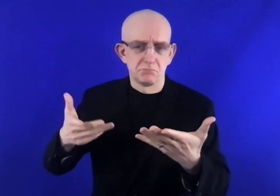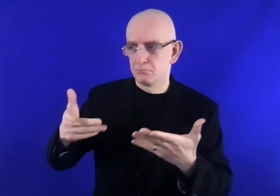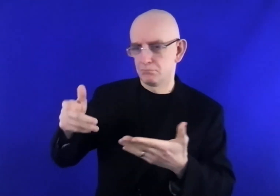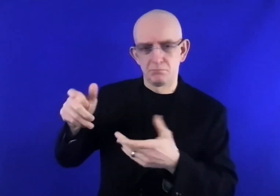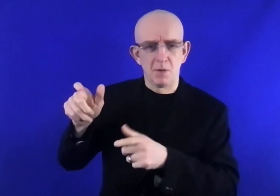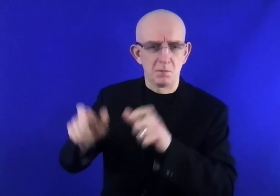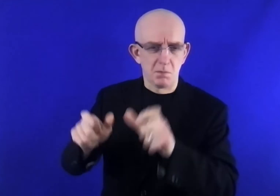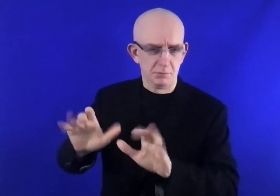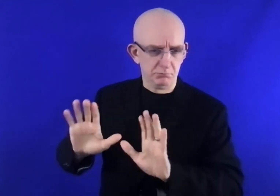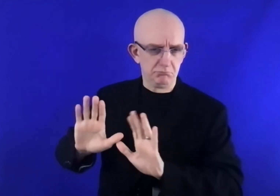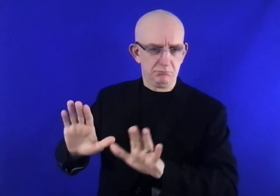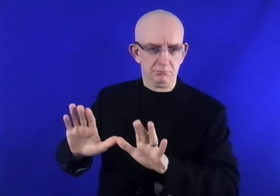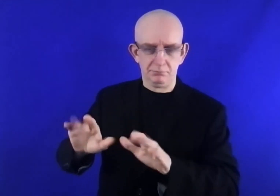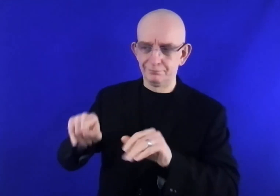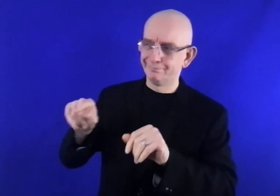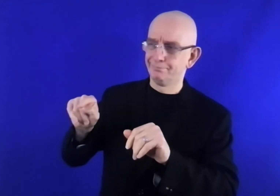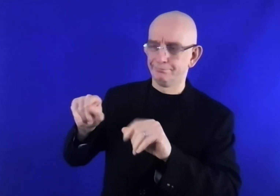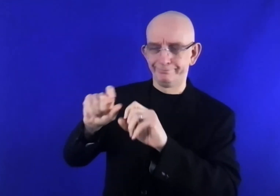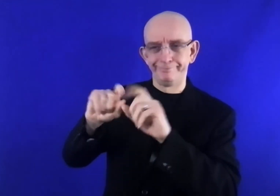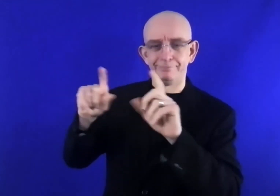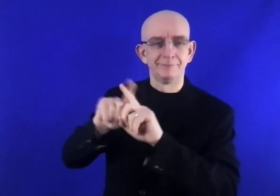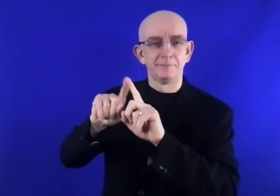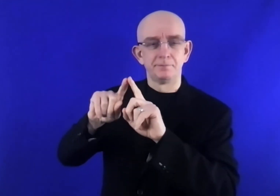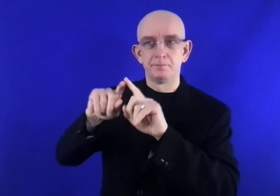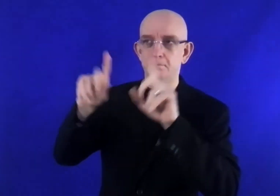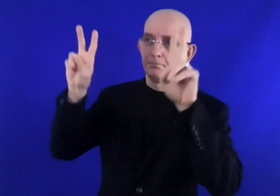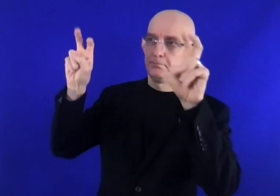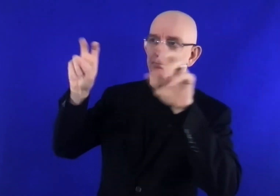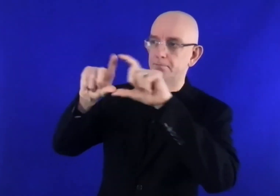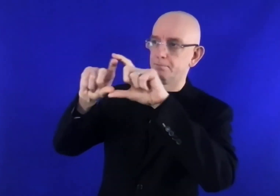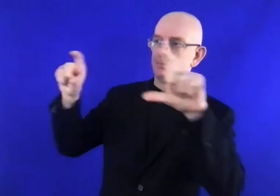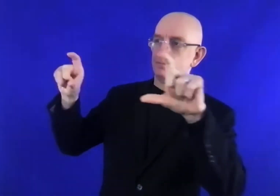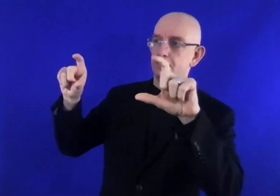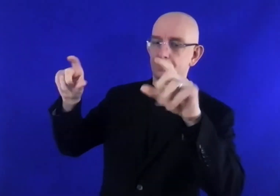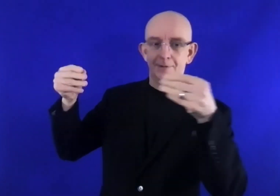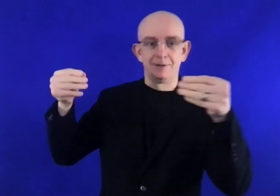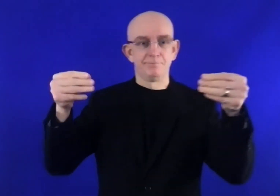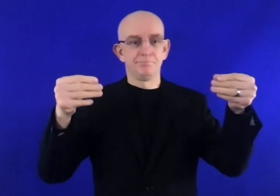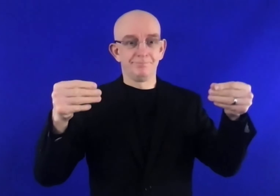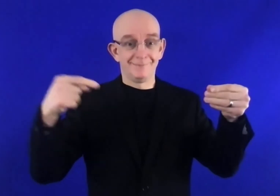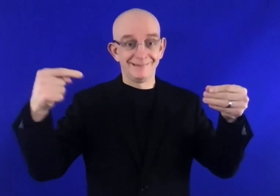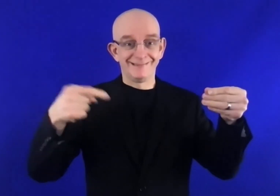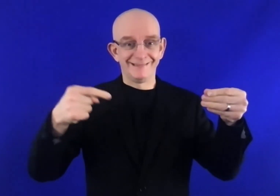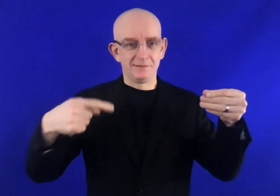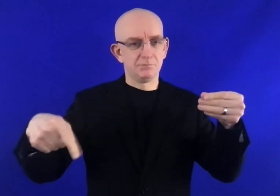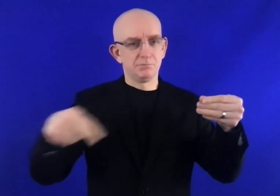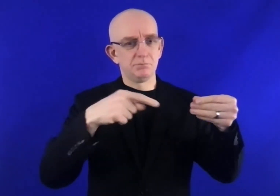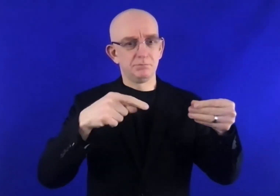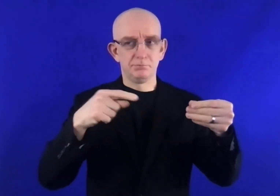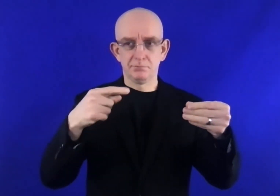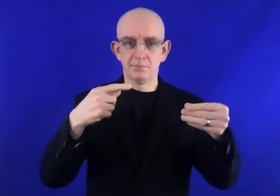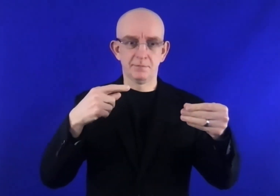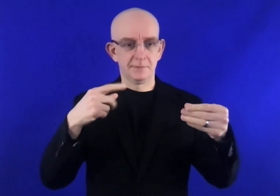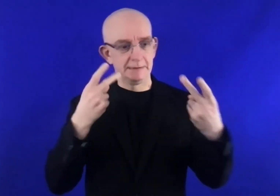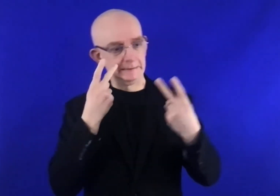So when we with disabilities face a society, as you say, we get used